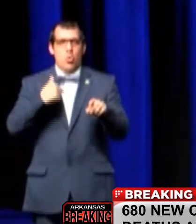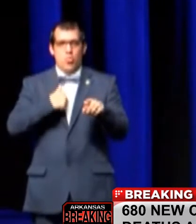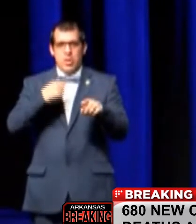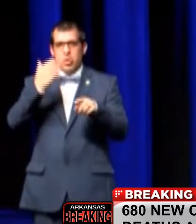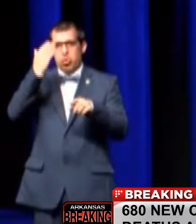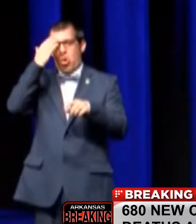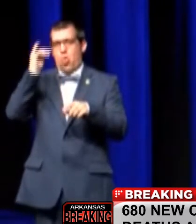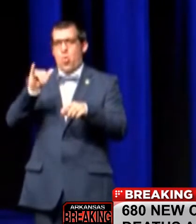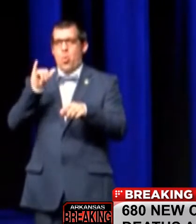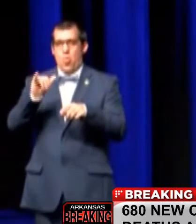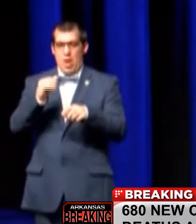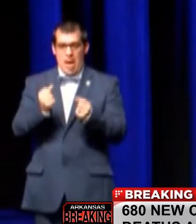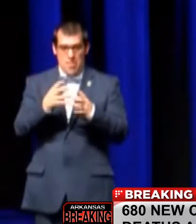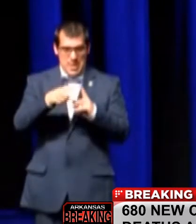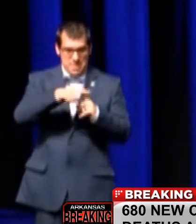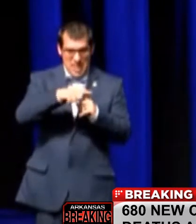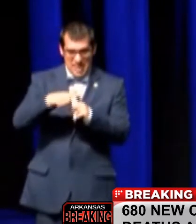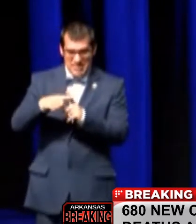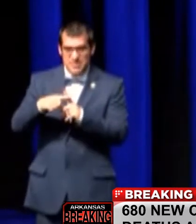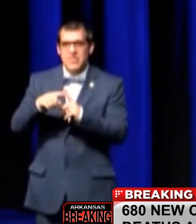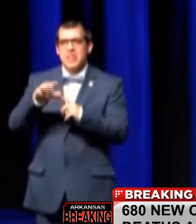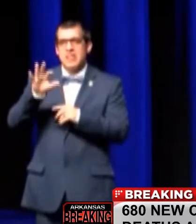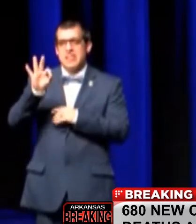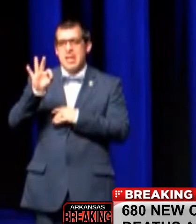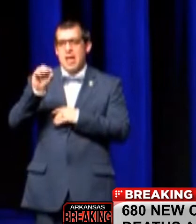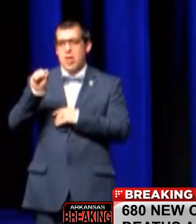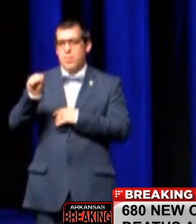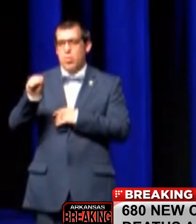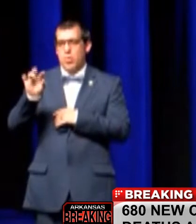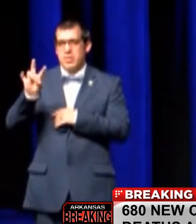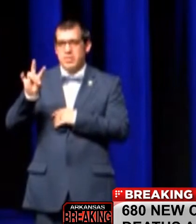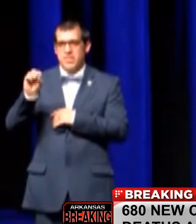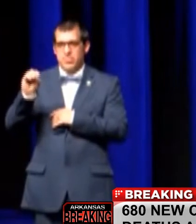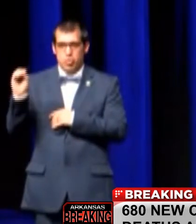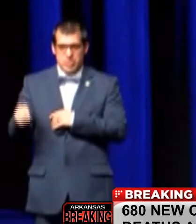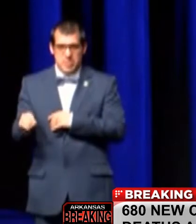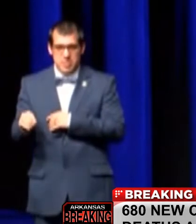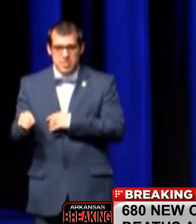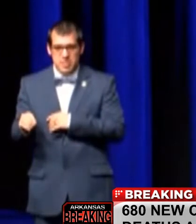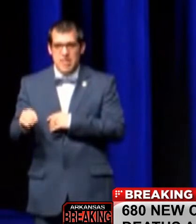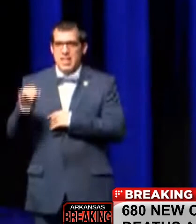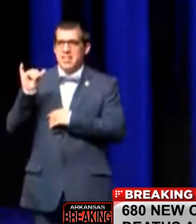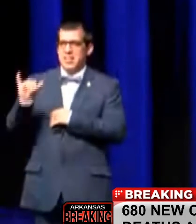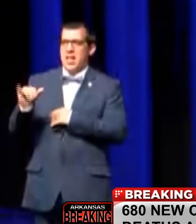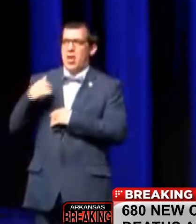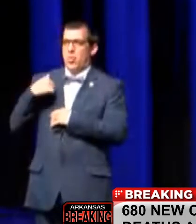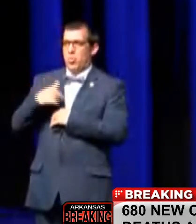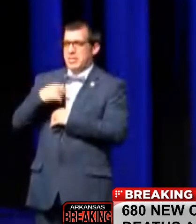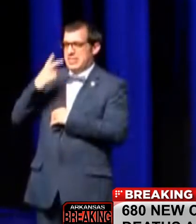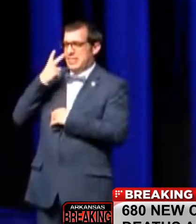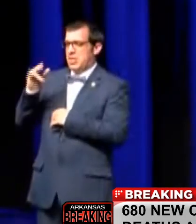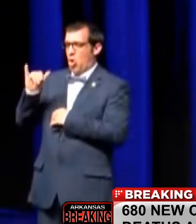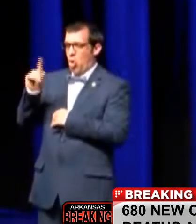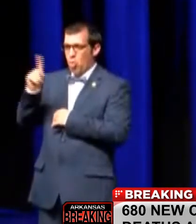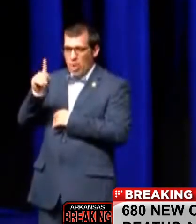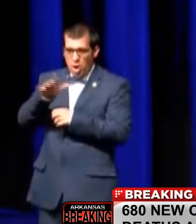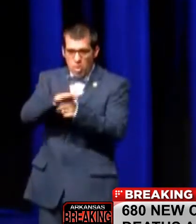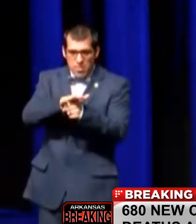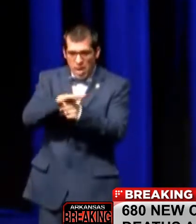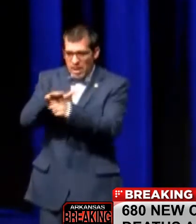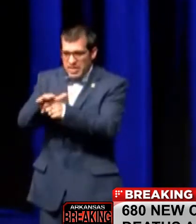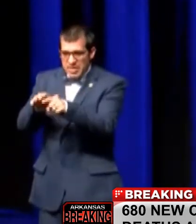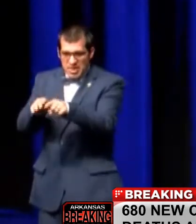rate among our testing is 9.7%. It also helped us know where pockets are that we needed